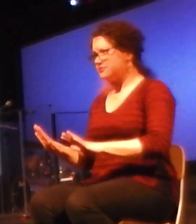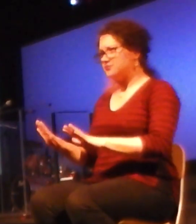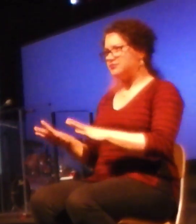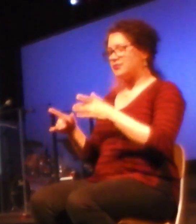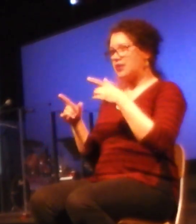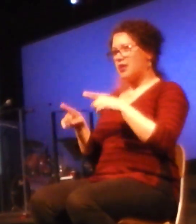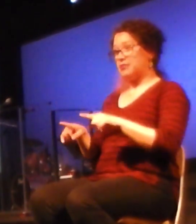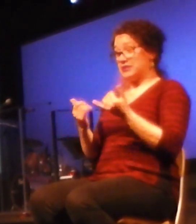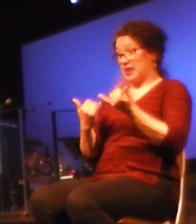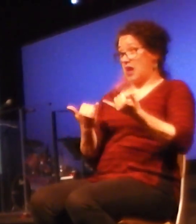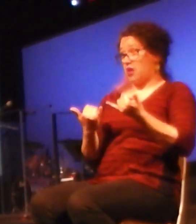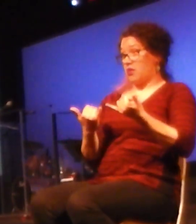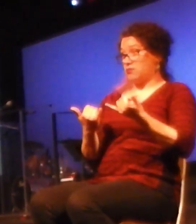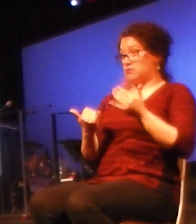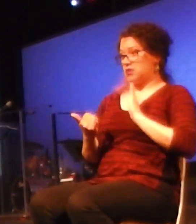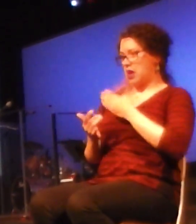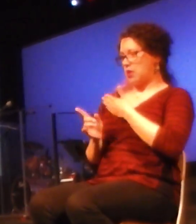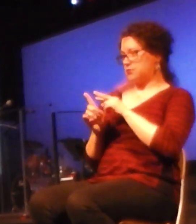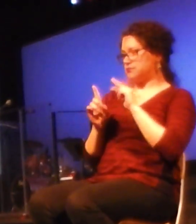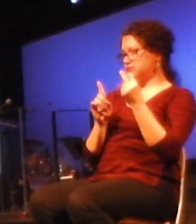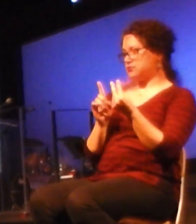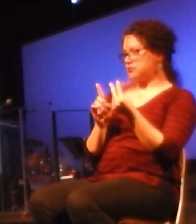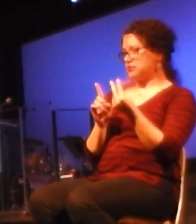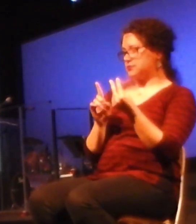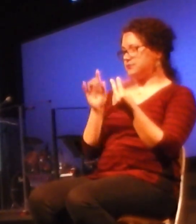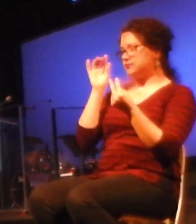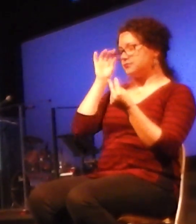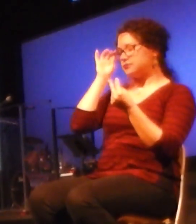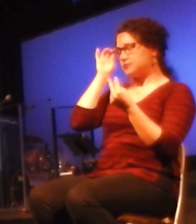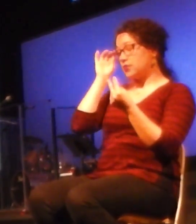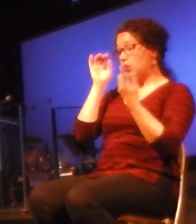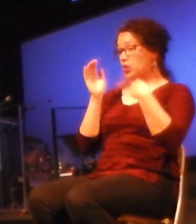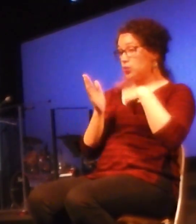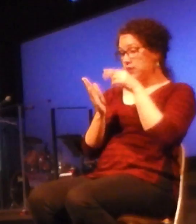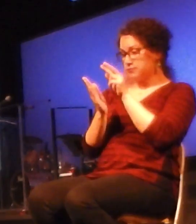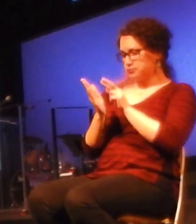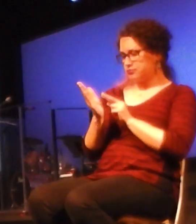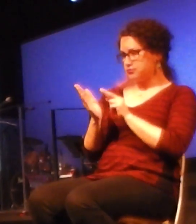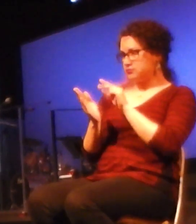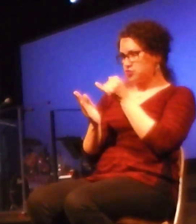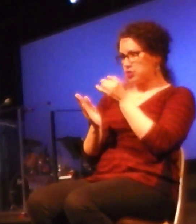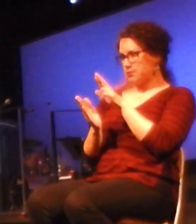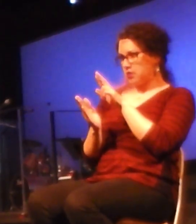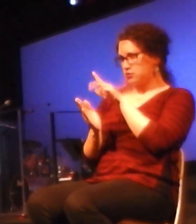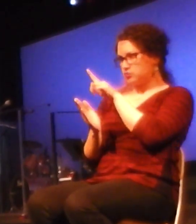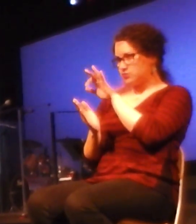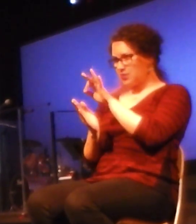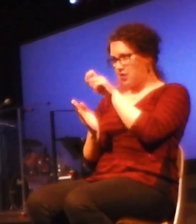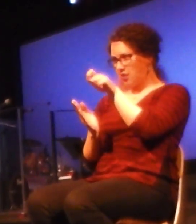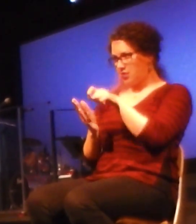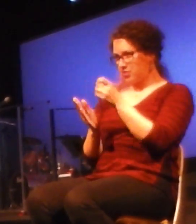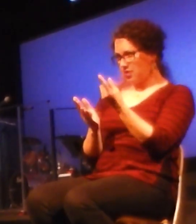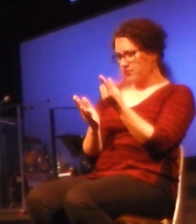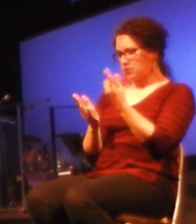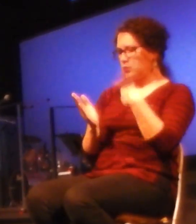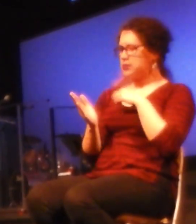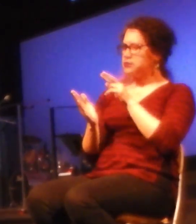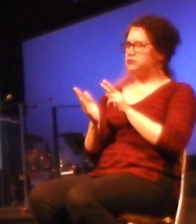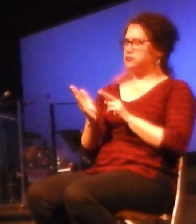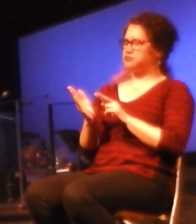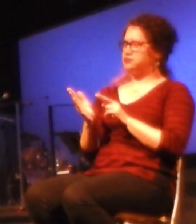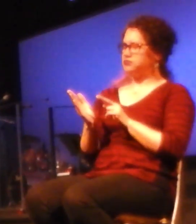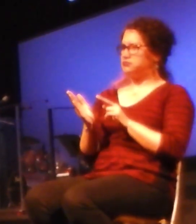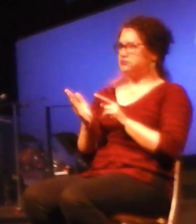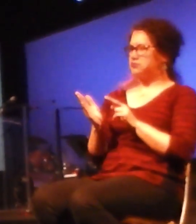happens for us today, is that when we read Jeremiah 29:11, I think we have a tendency